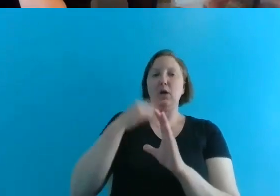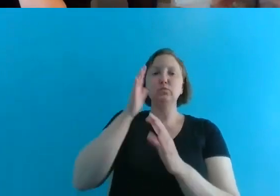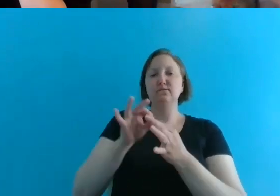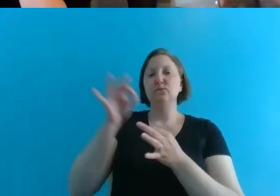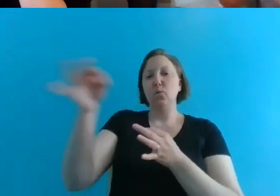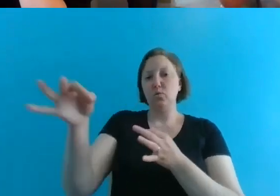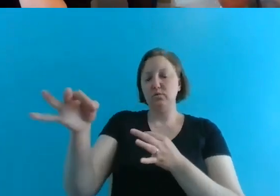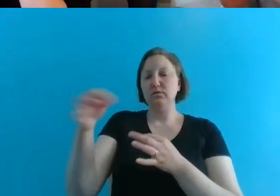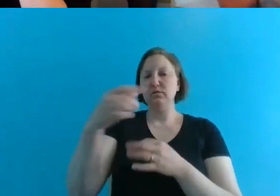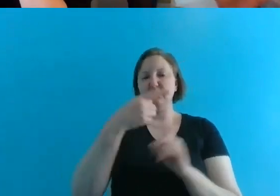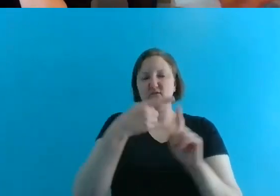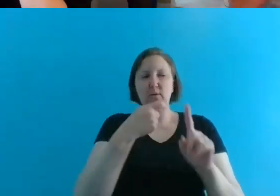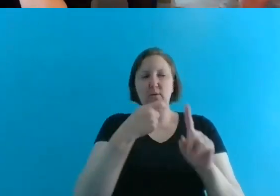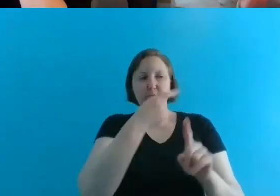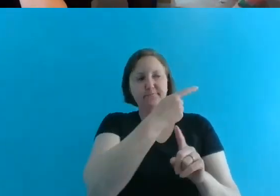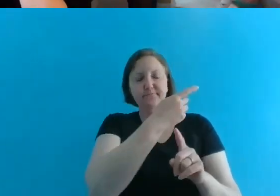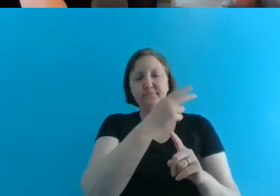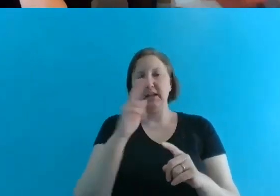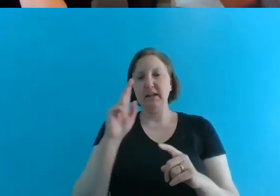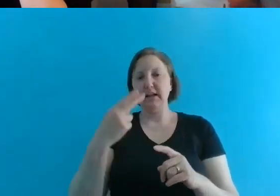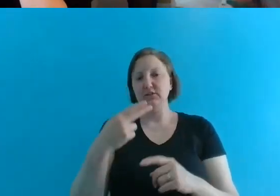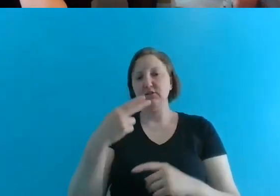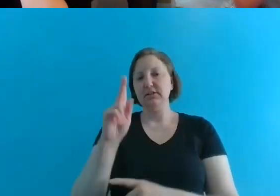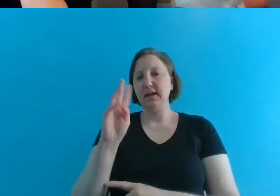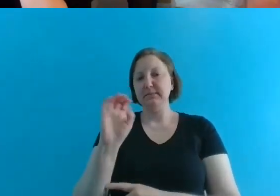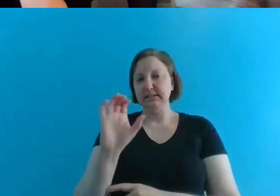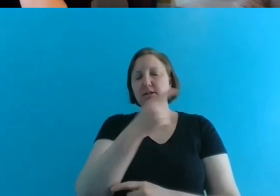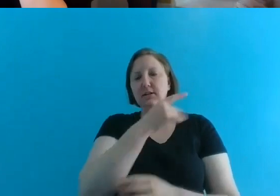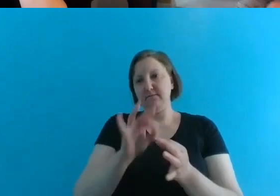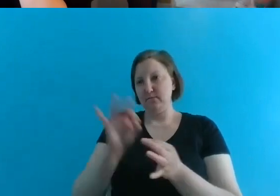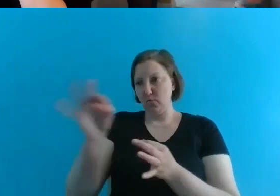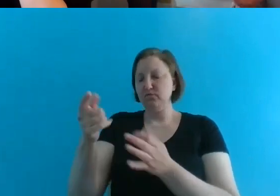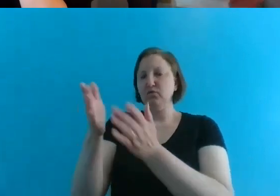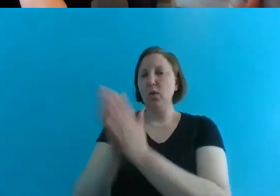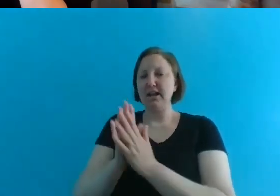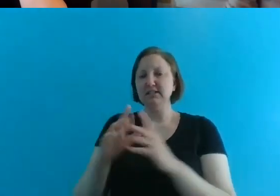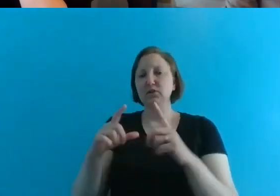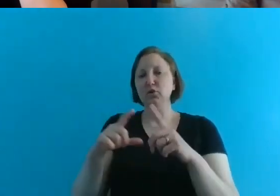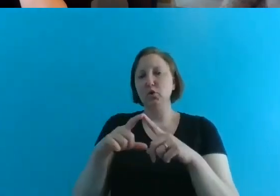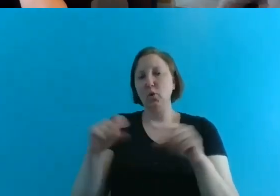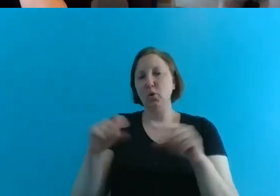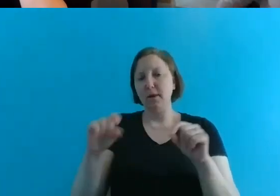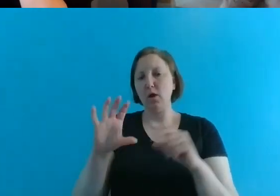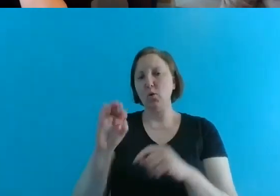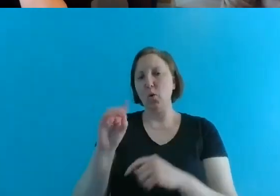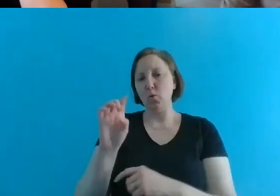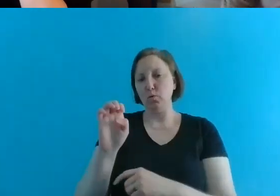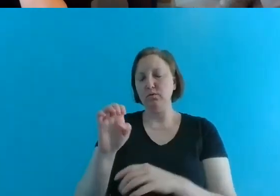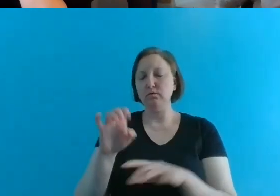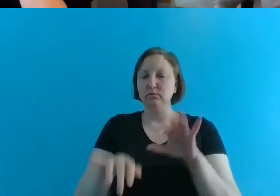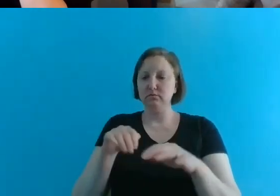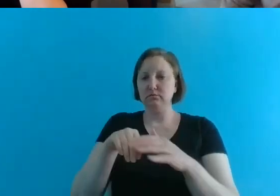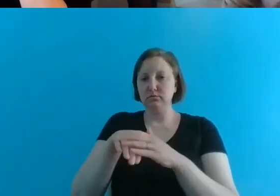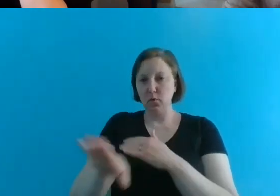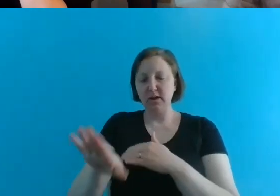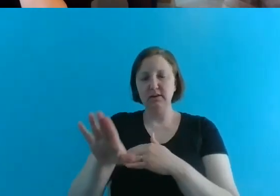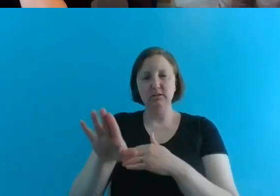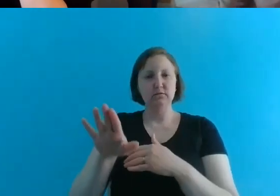email from HKNC to request the coupon code to go in and access that for free.